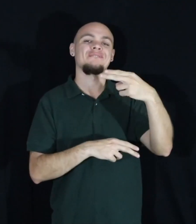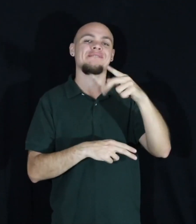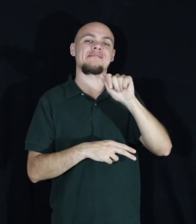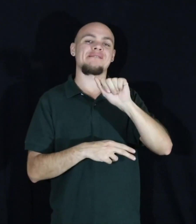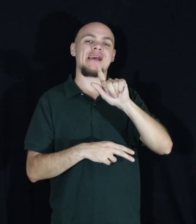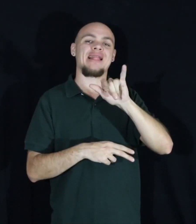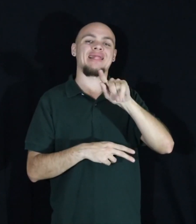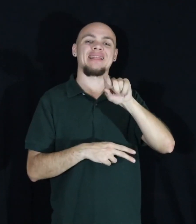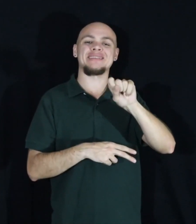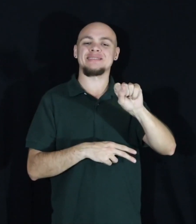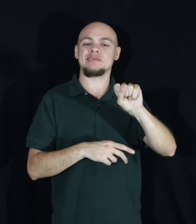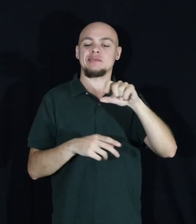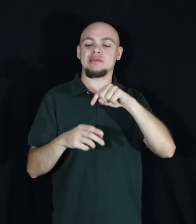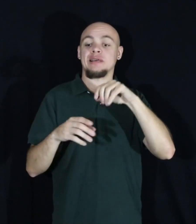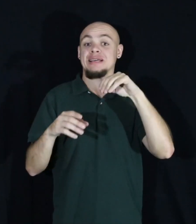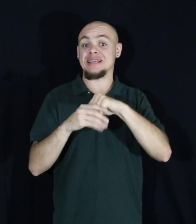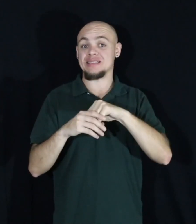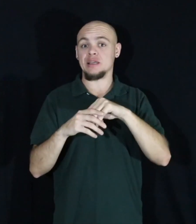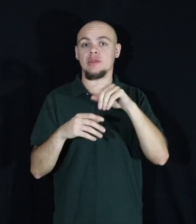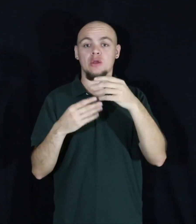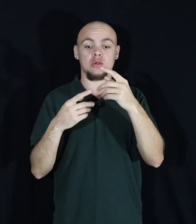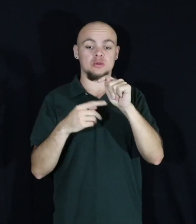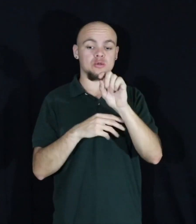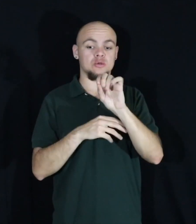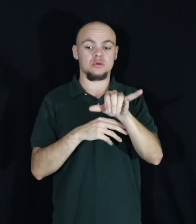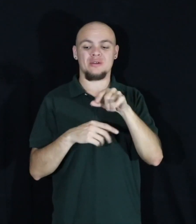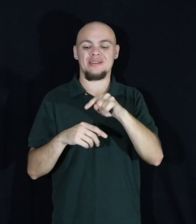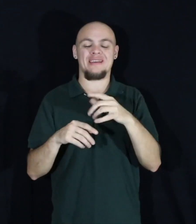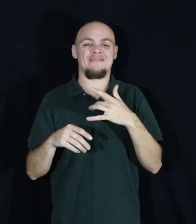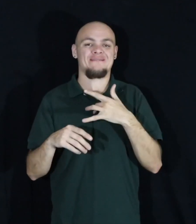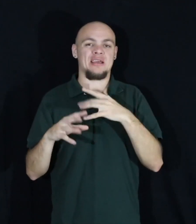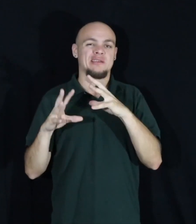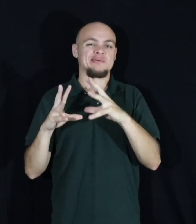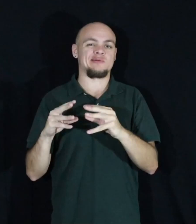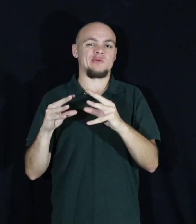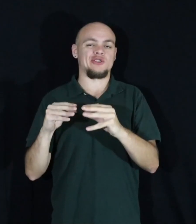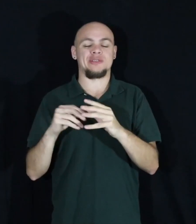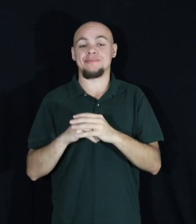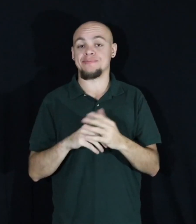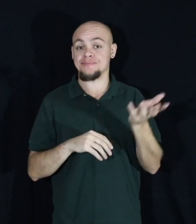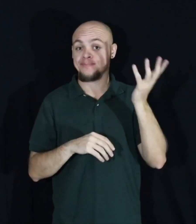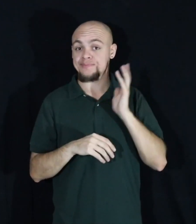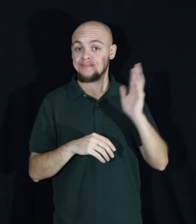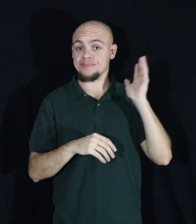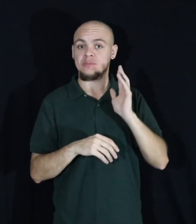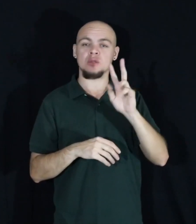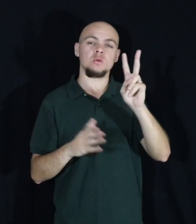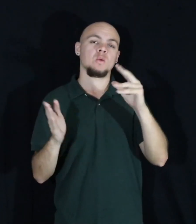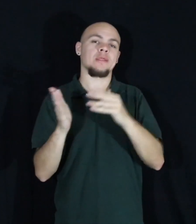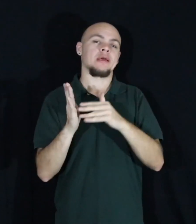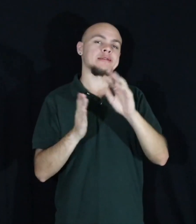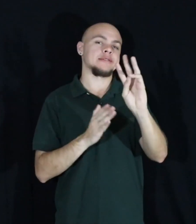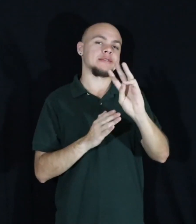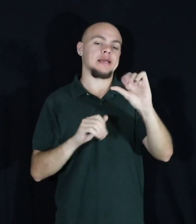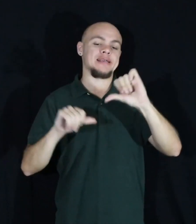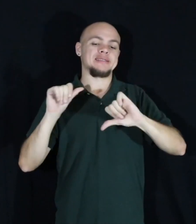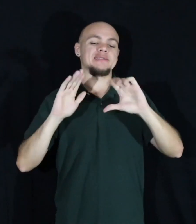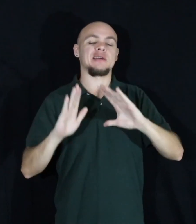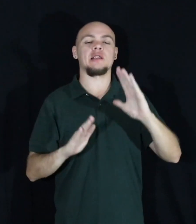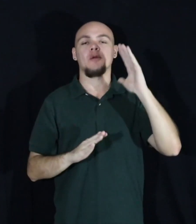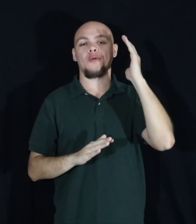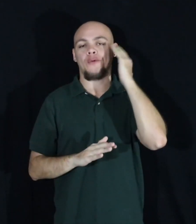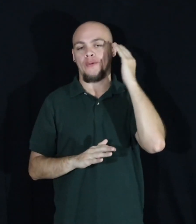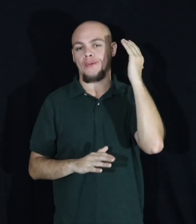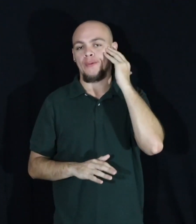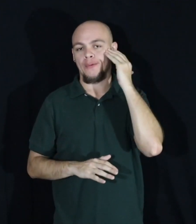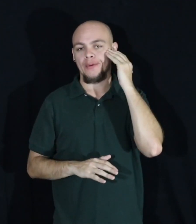infused inside the toy to make them feel squishy. Now, back in 2006, scientists knew full